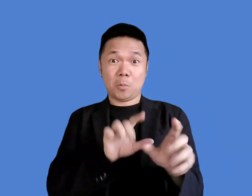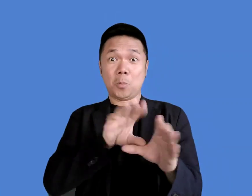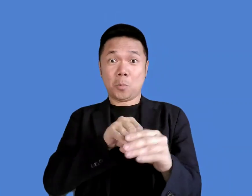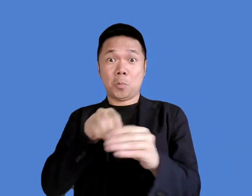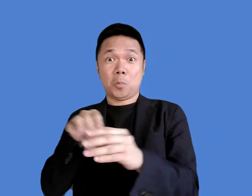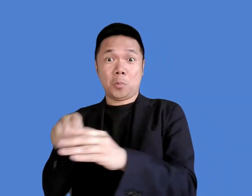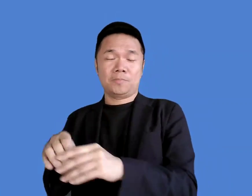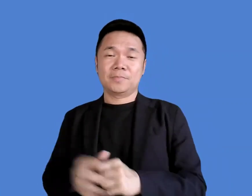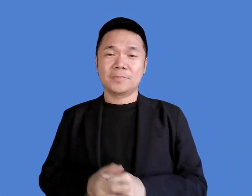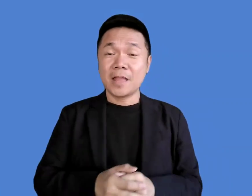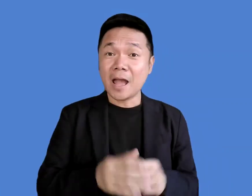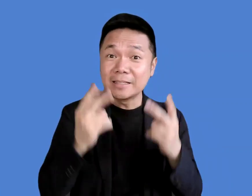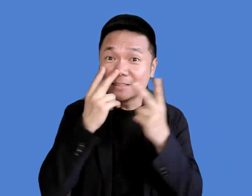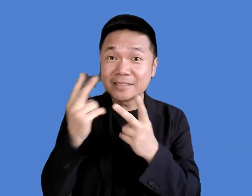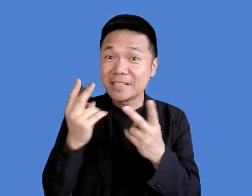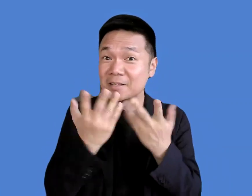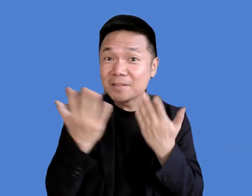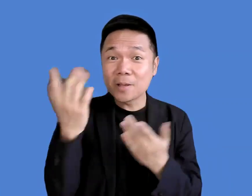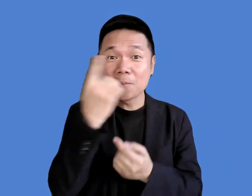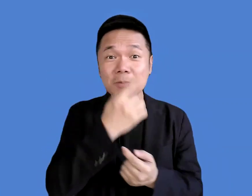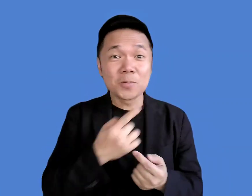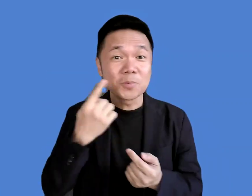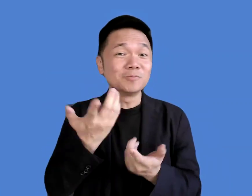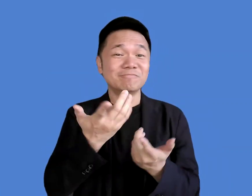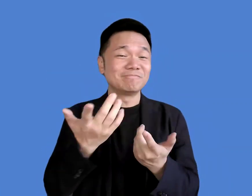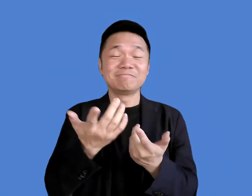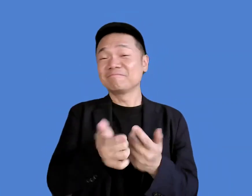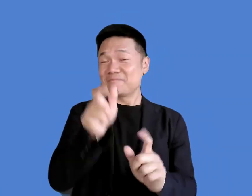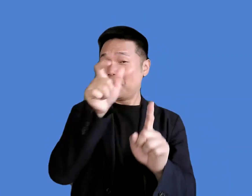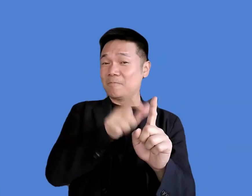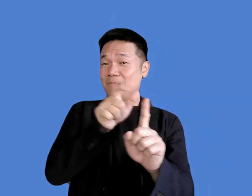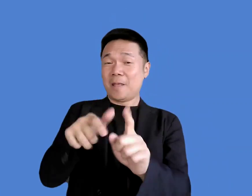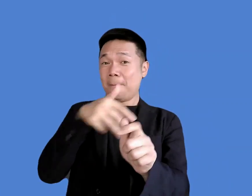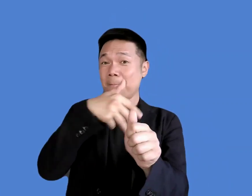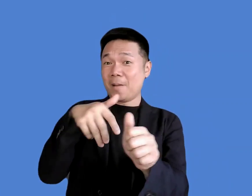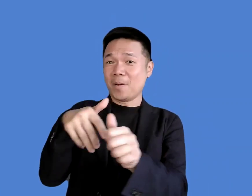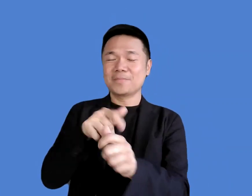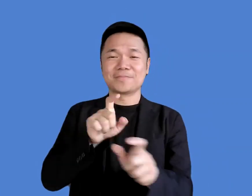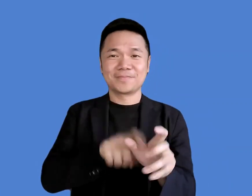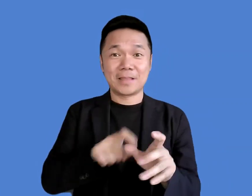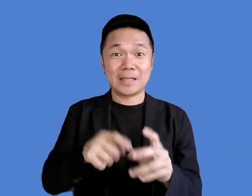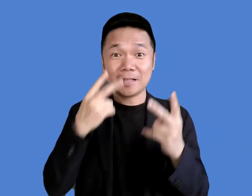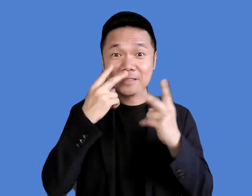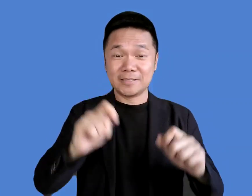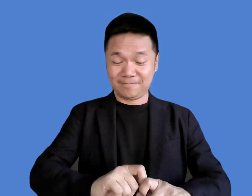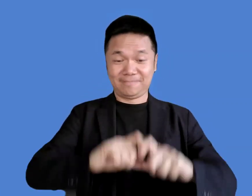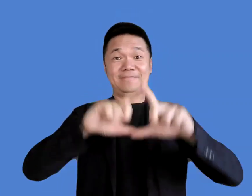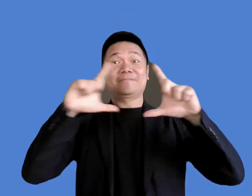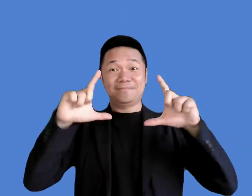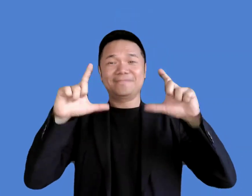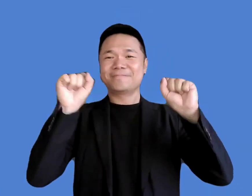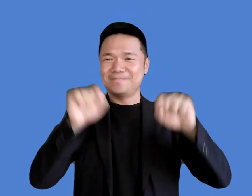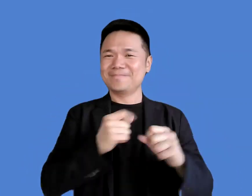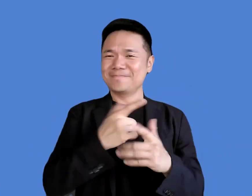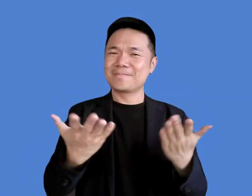I want to see who's in the room, who's actually joining us. So I'm going to launch a poll. You should all see a poll that's gone up